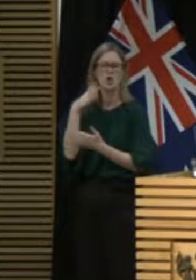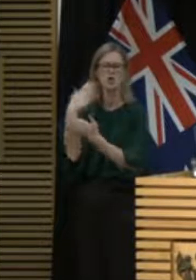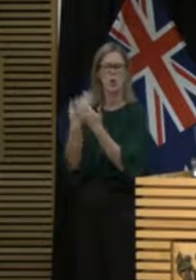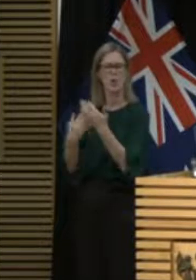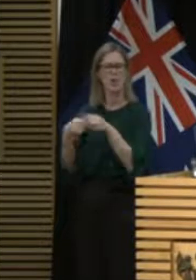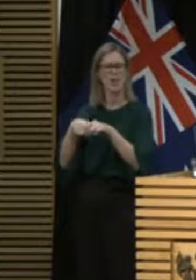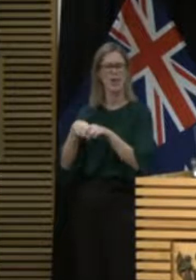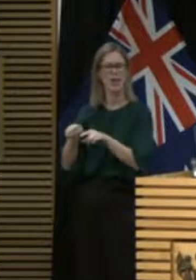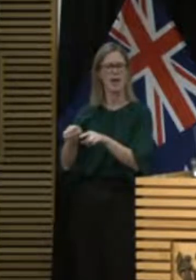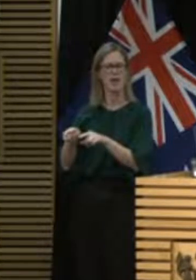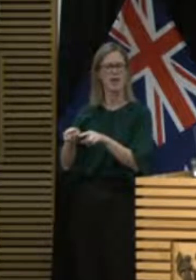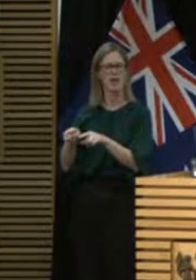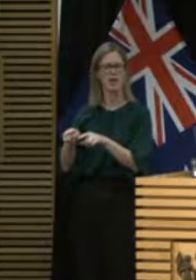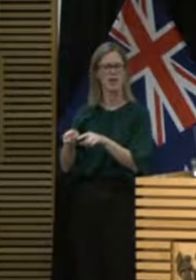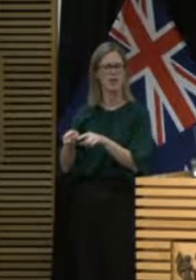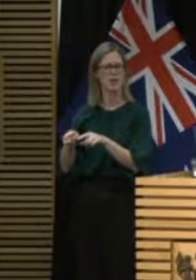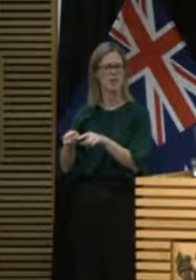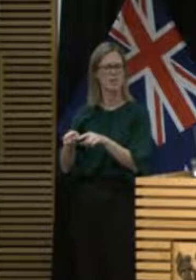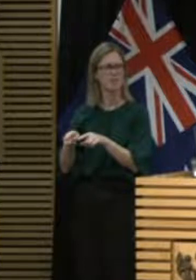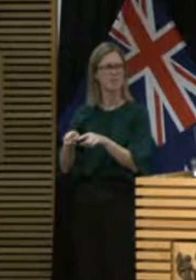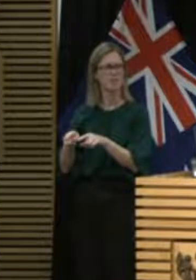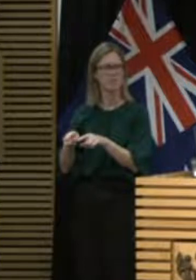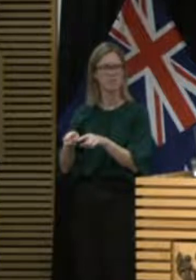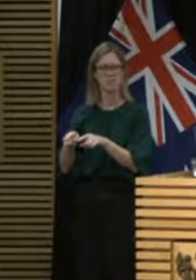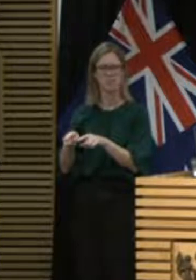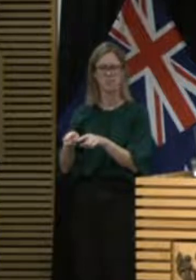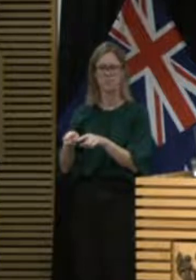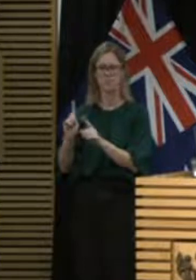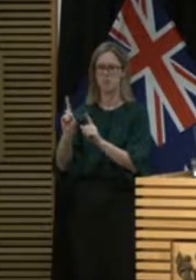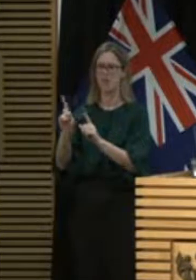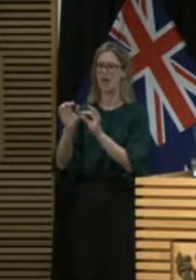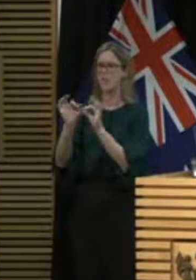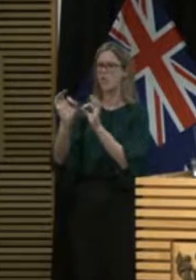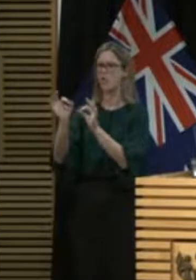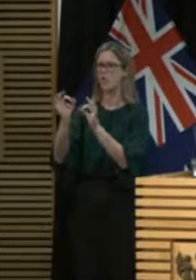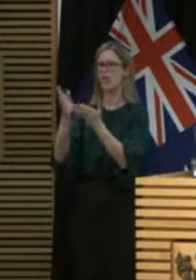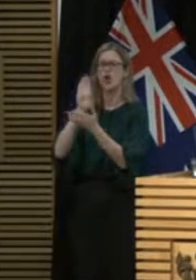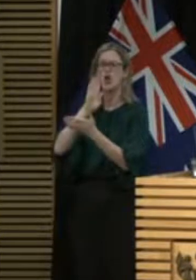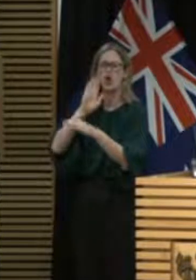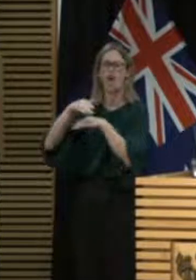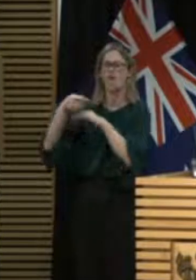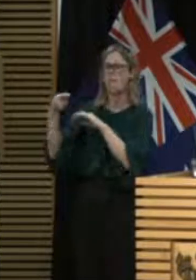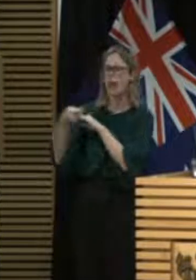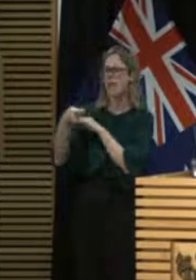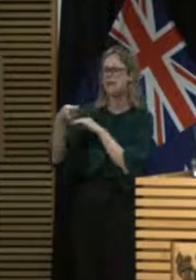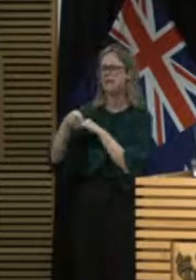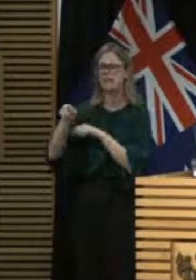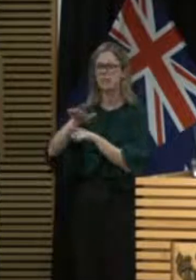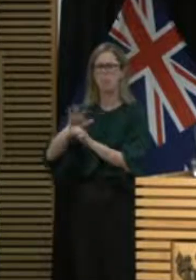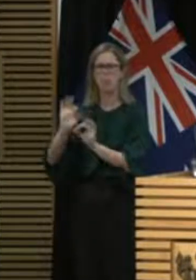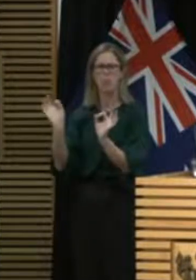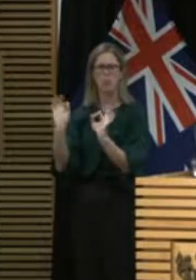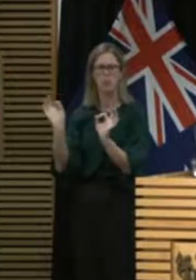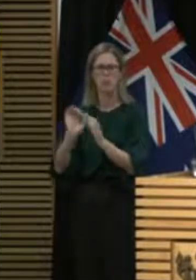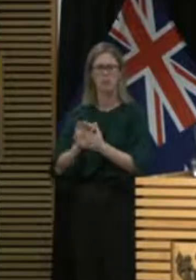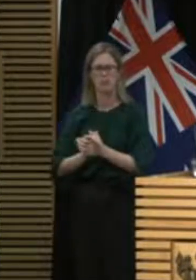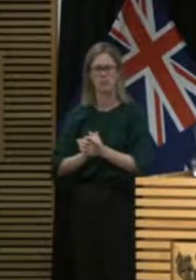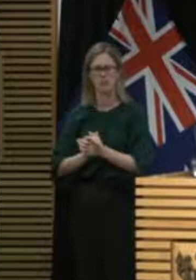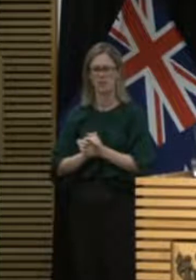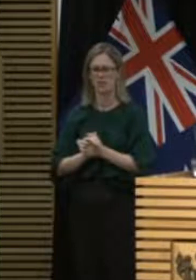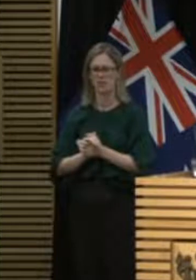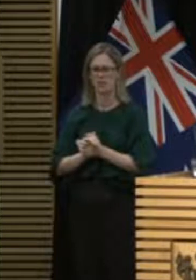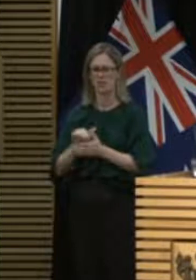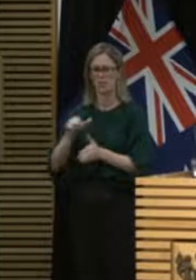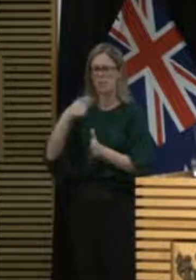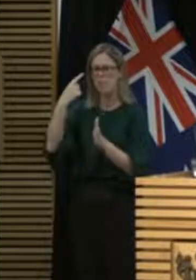about this. We've not been informed about any payments that have been made for this. I guess rather than penalties,